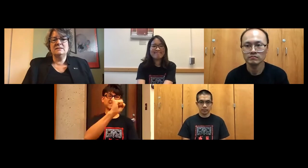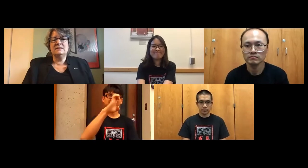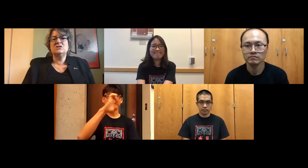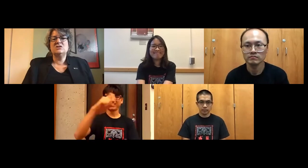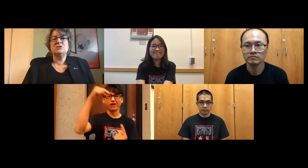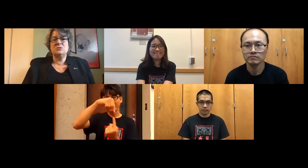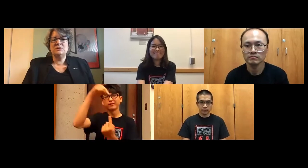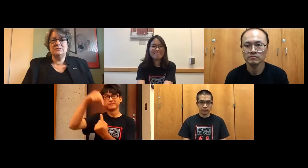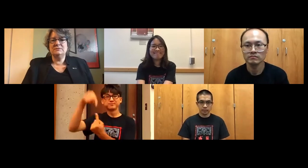In Changchun.